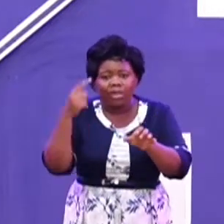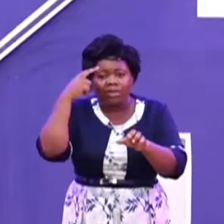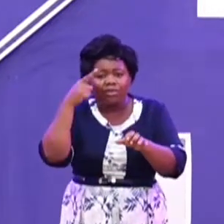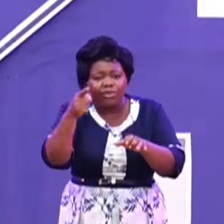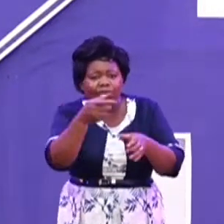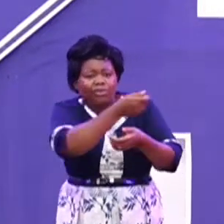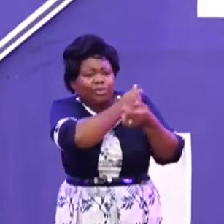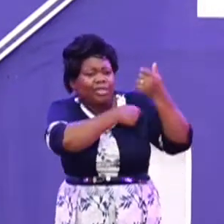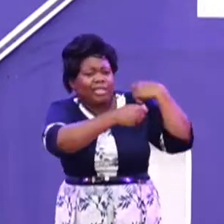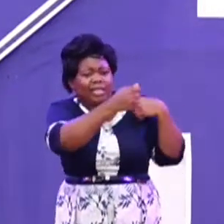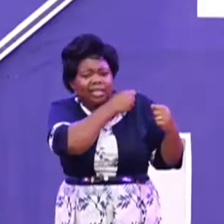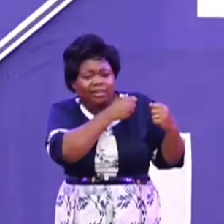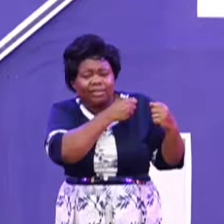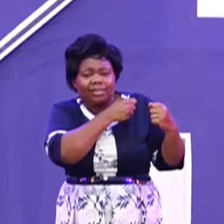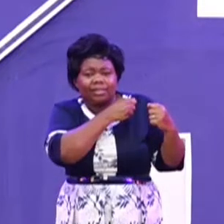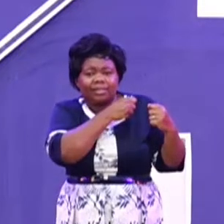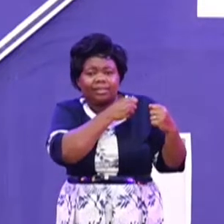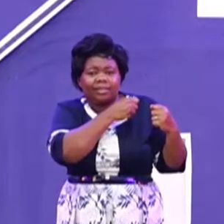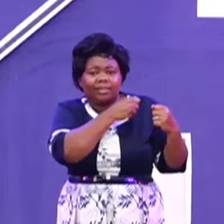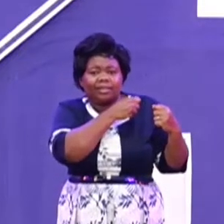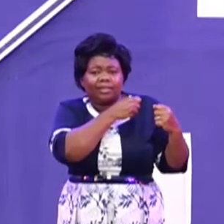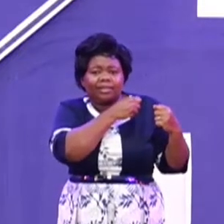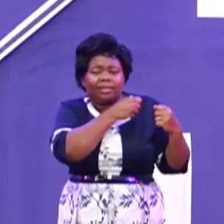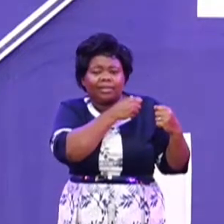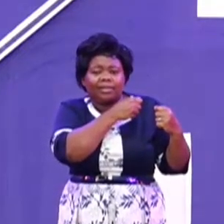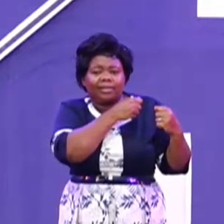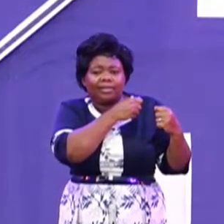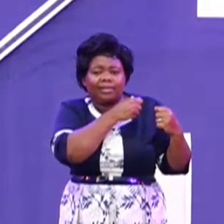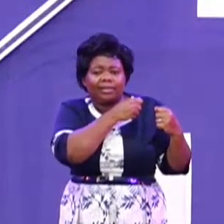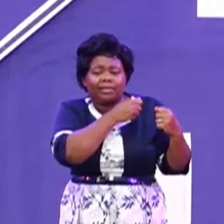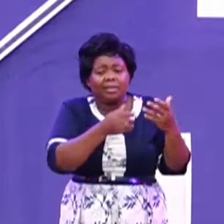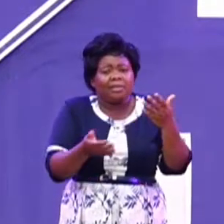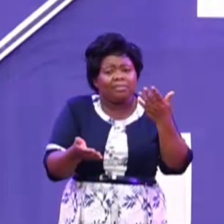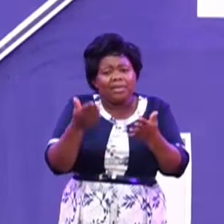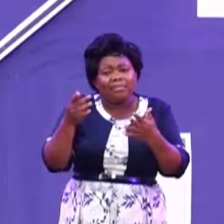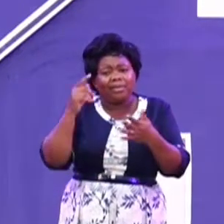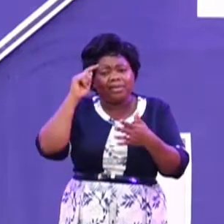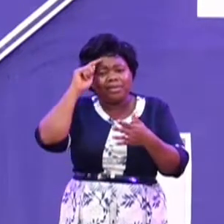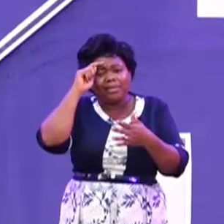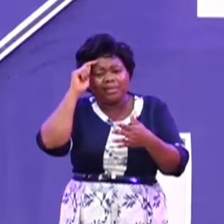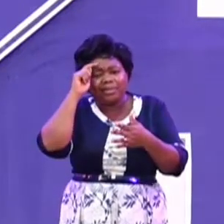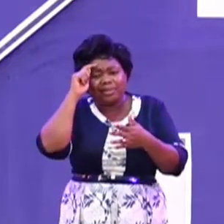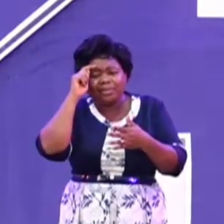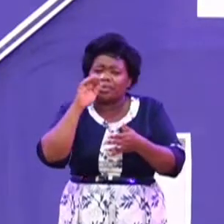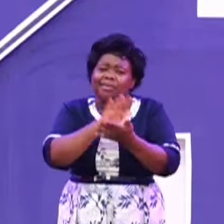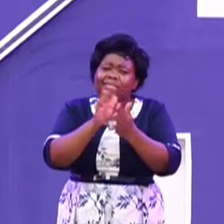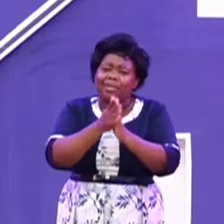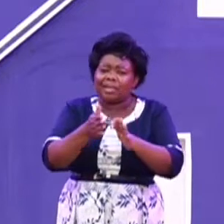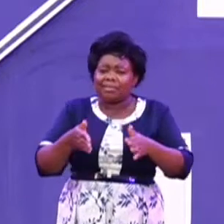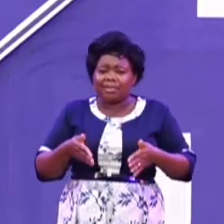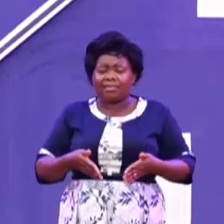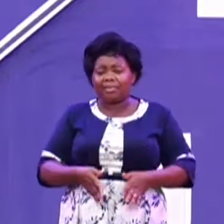to inherit. Okusikira bwa kabaka bwa Katonda. Maybe you've always just thought. Getting born again is enough for